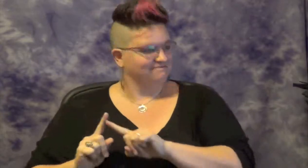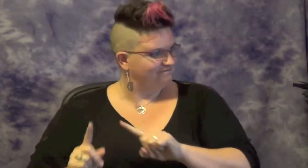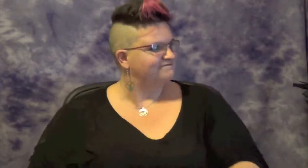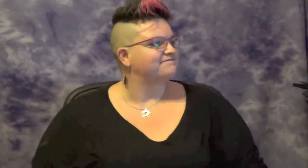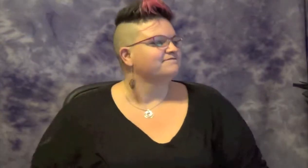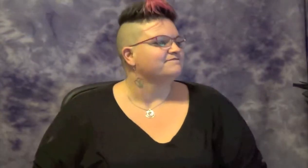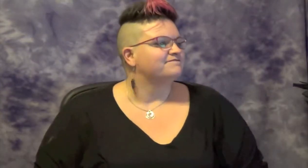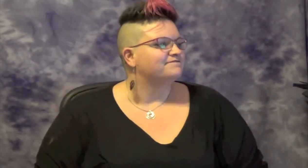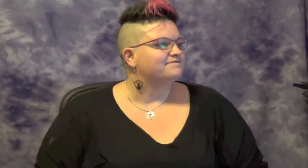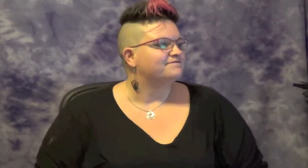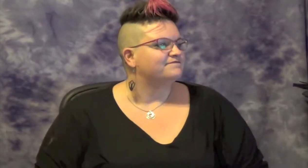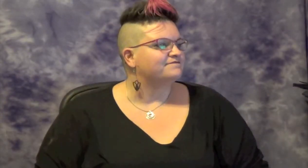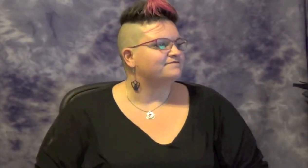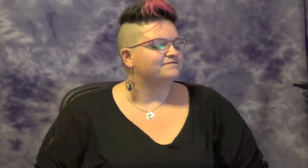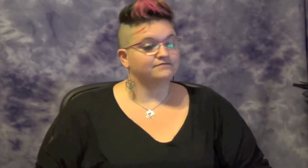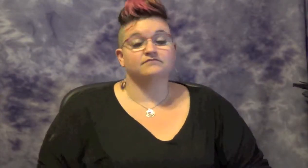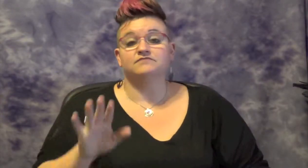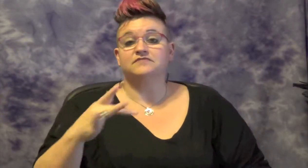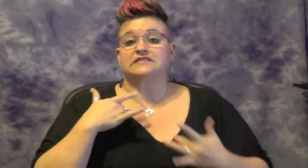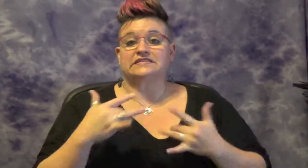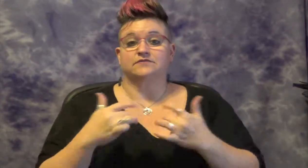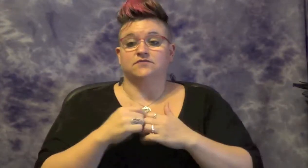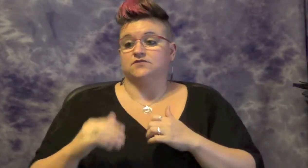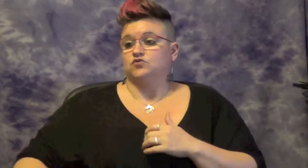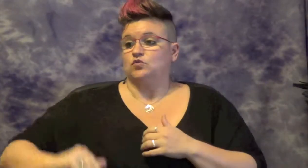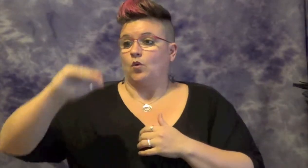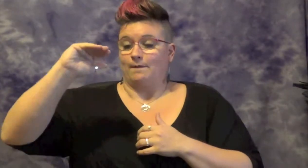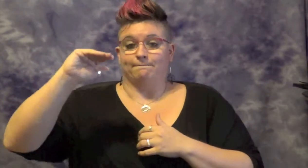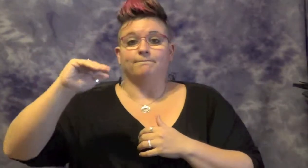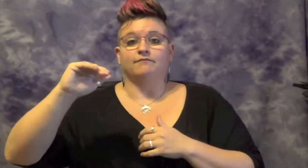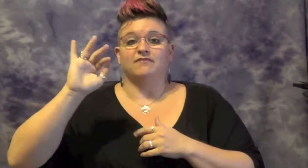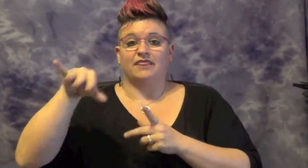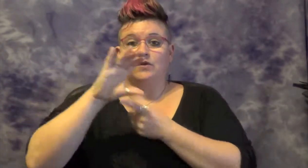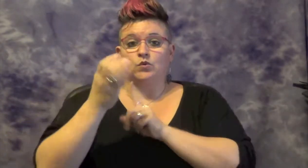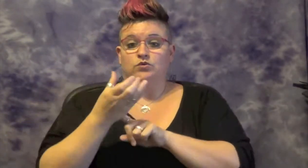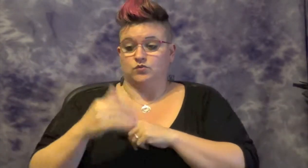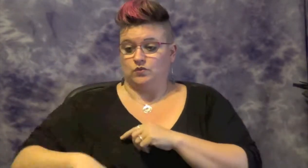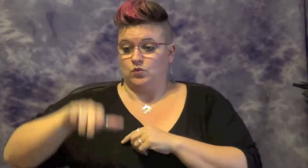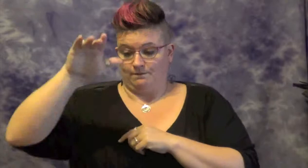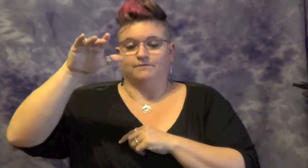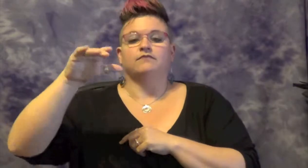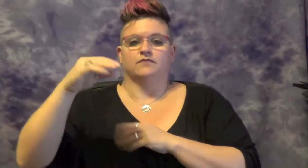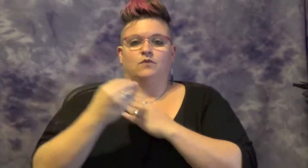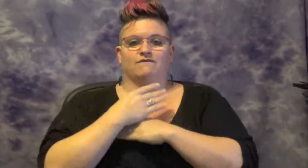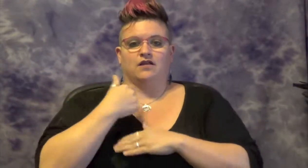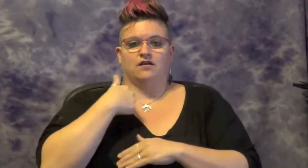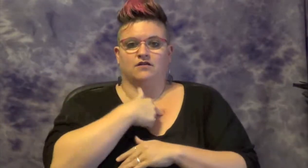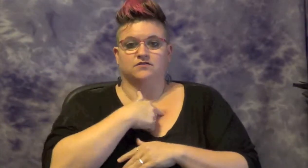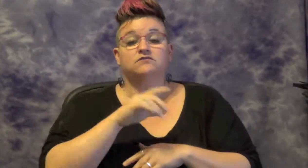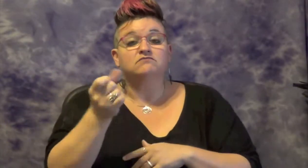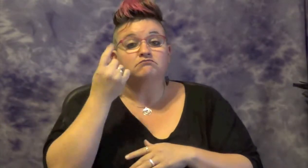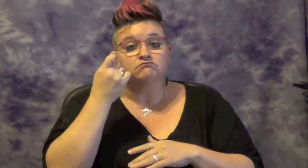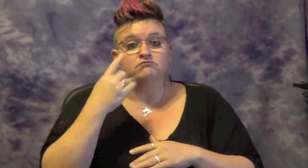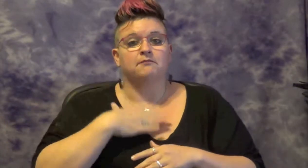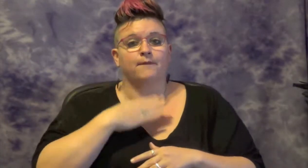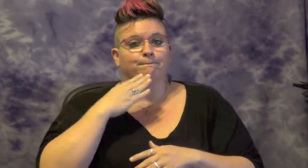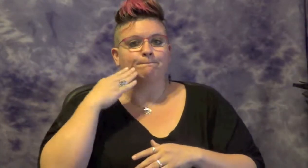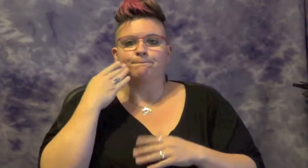So we'll all have a different schema. There is no two alike. Growing up in this specific culture is definitely going to